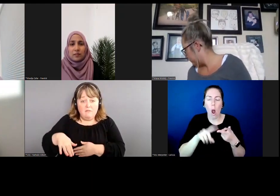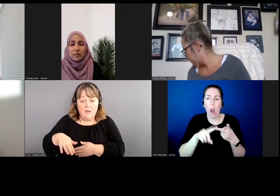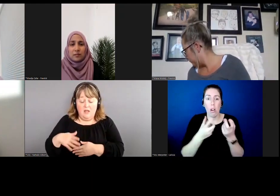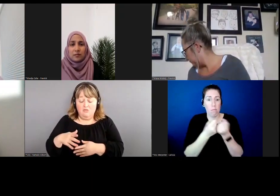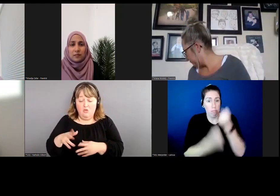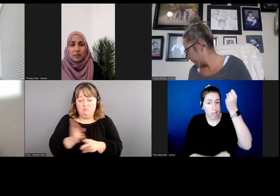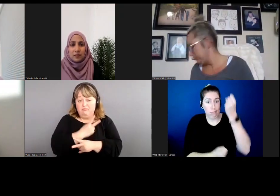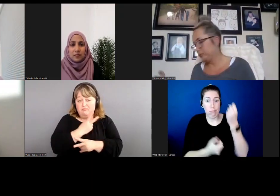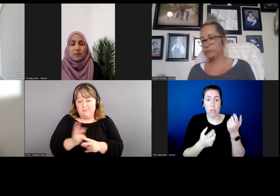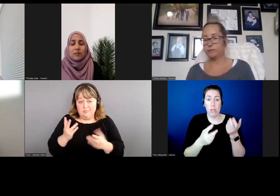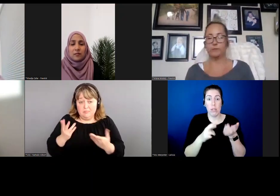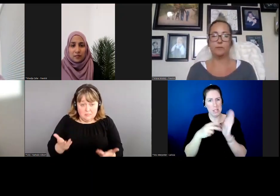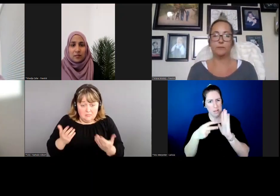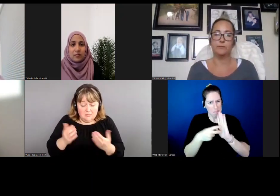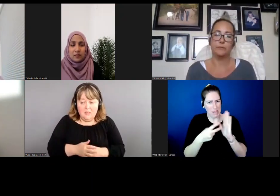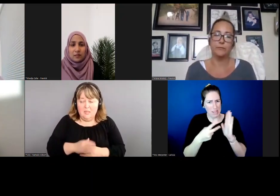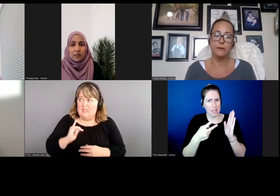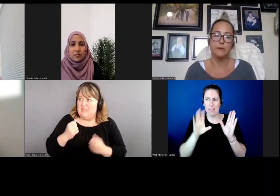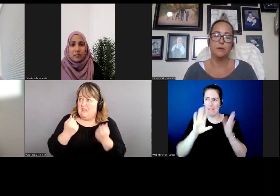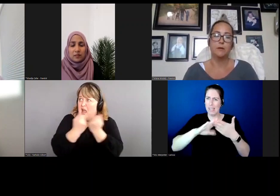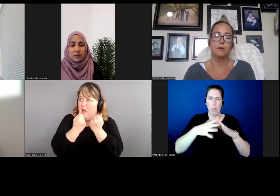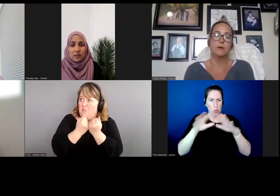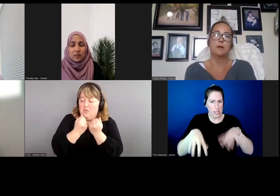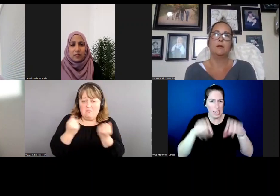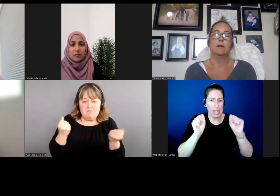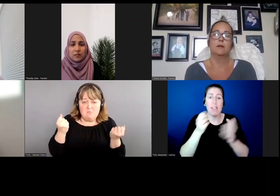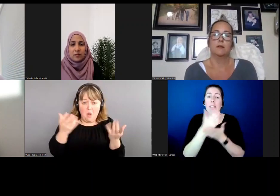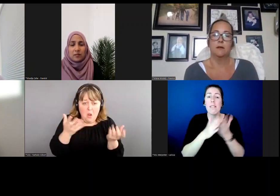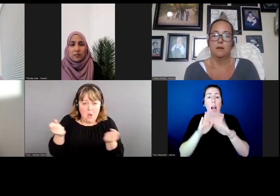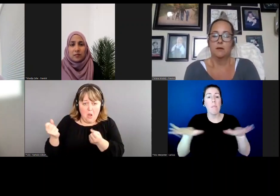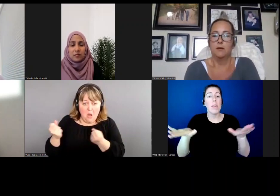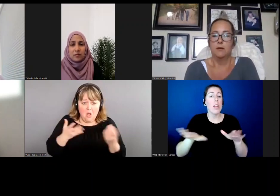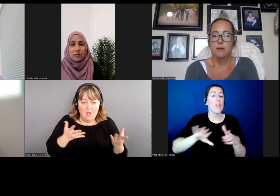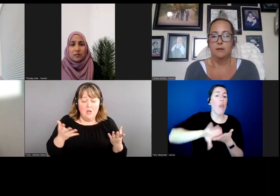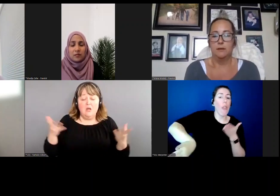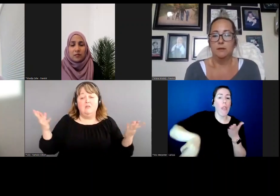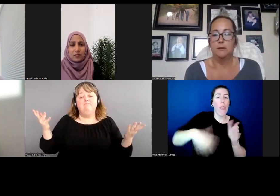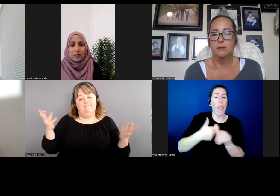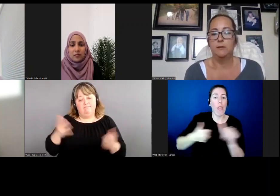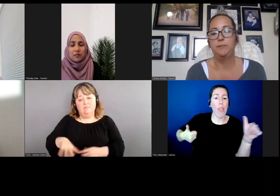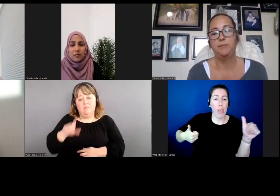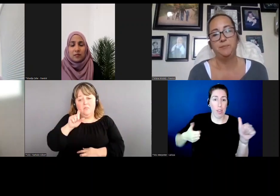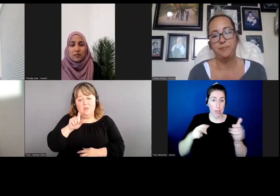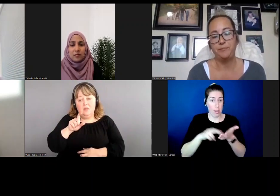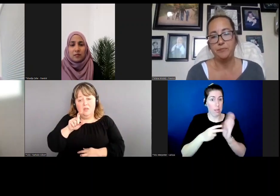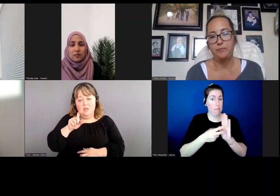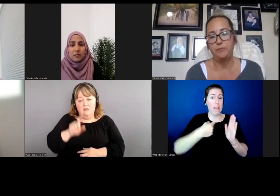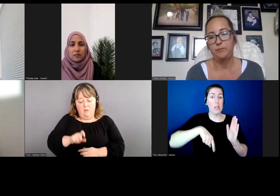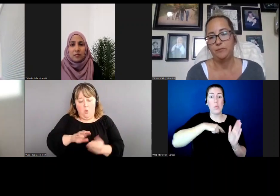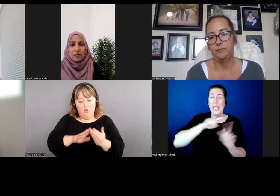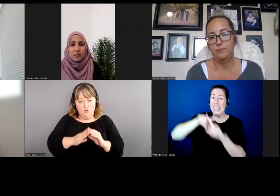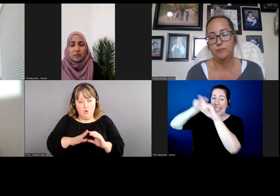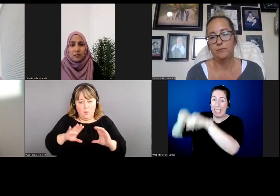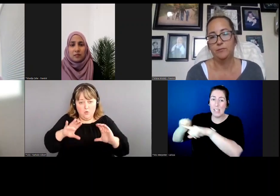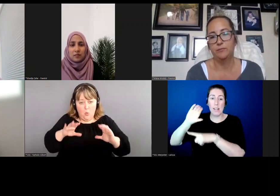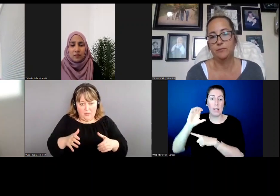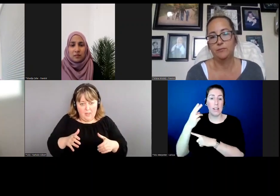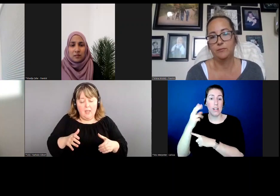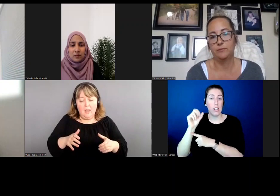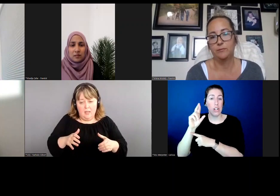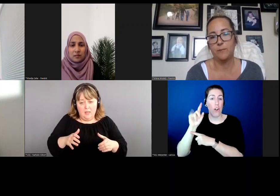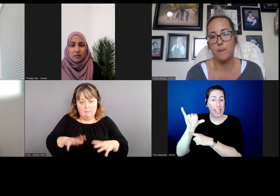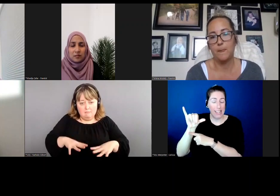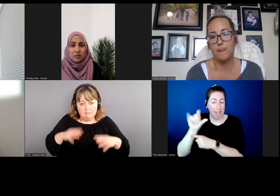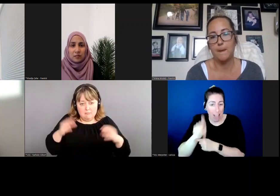the focus of our community. When those ones have been left behind, then parents have to fall back to charity. So we have the